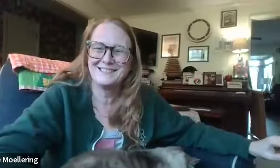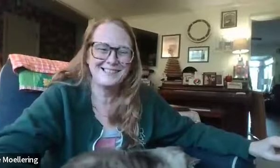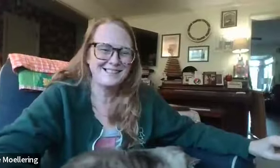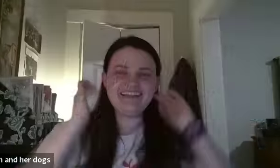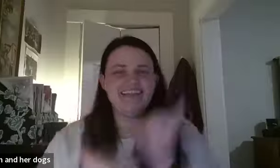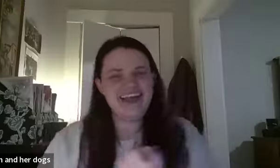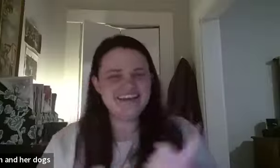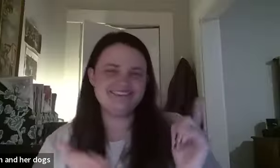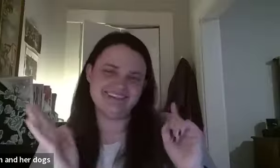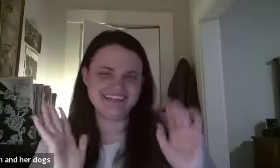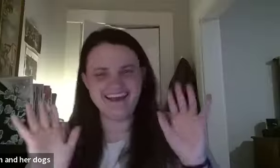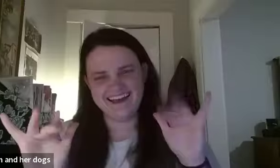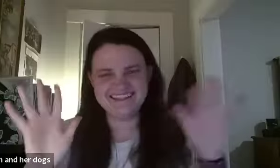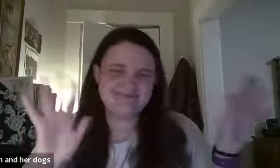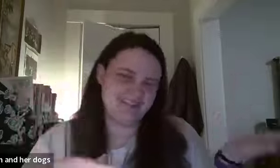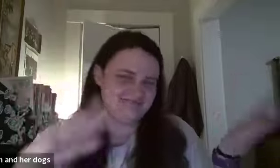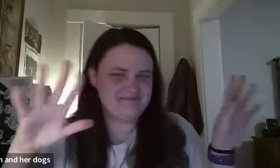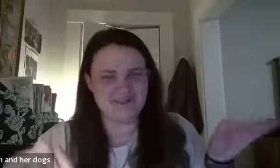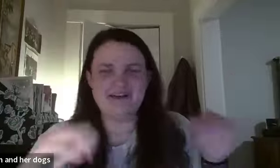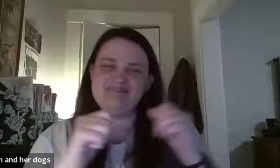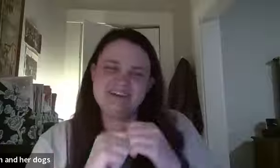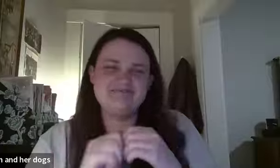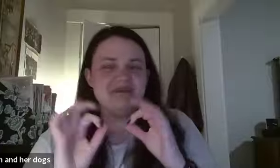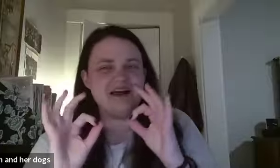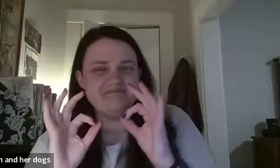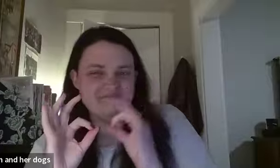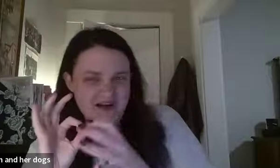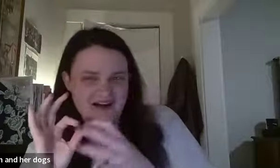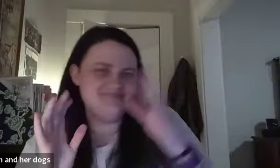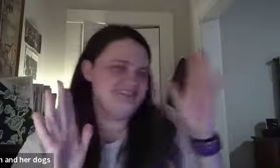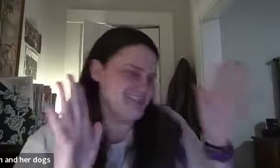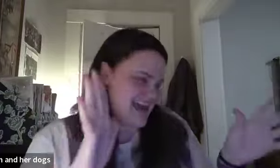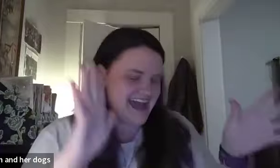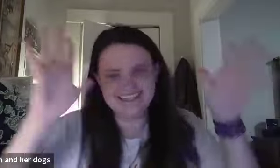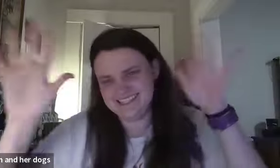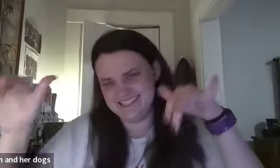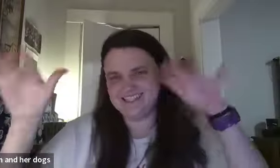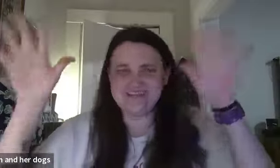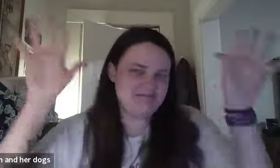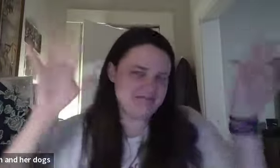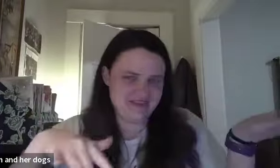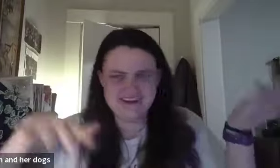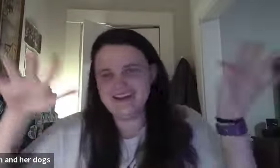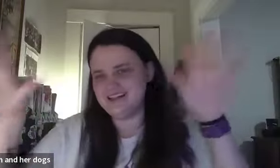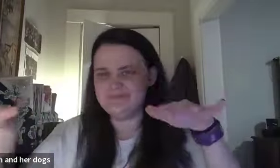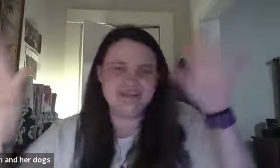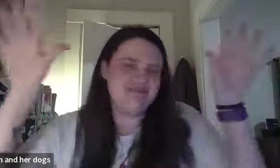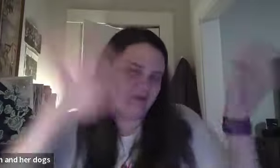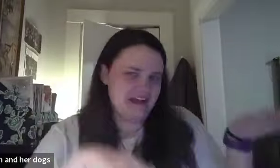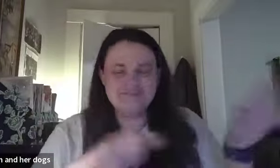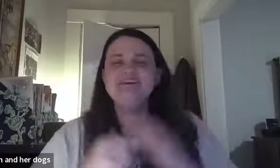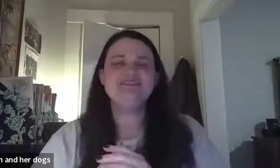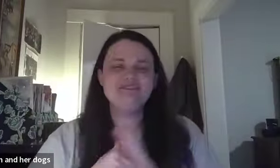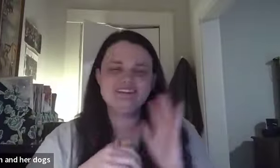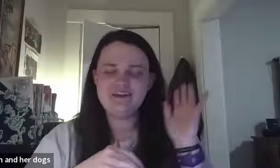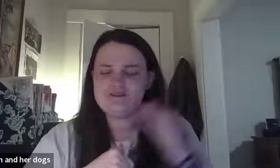You could be like, last week I did blah blah blah with my mom, dad, sister, brother, husband, wife. You